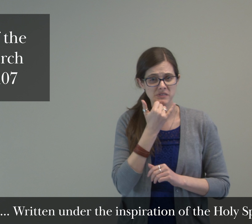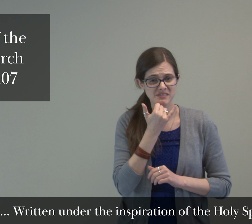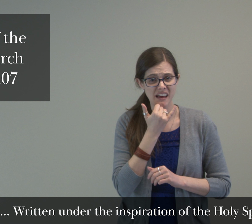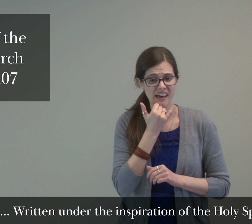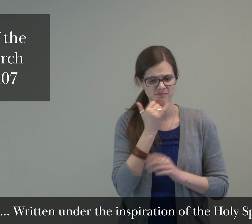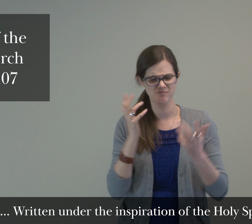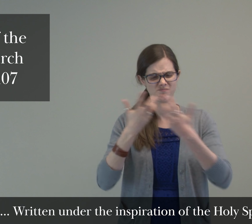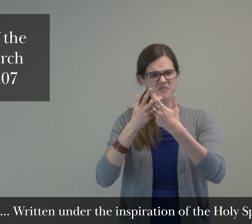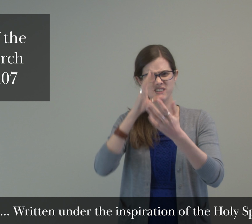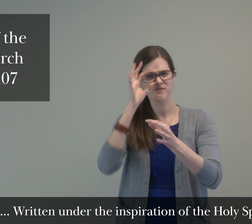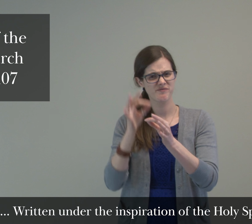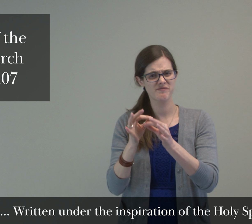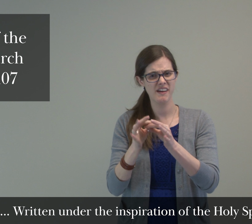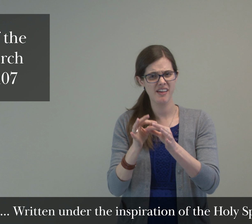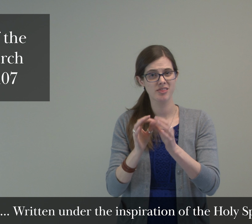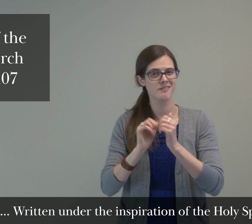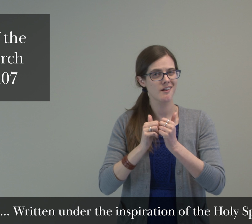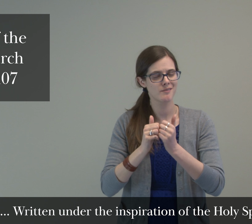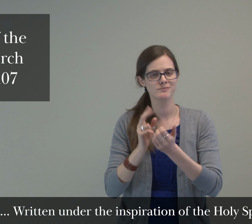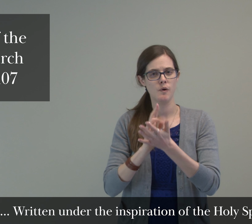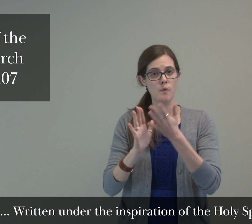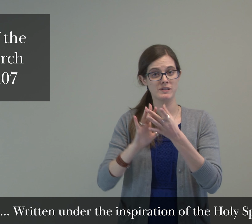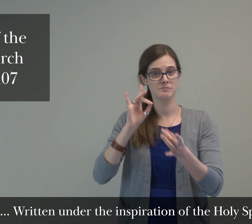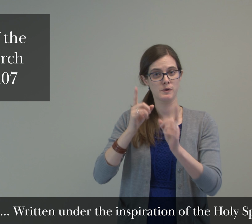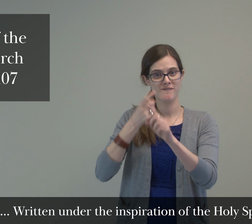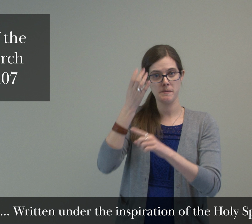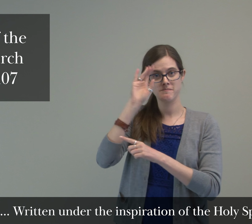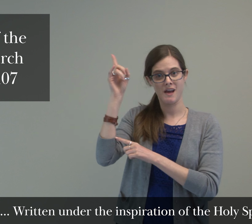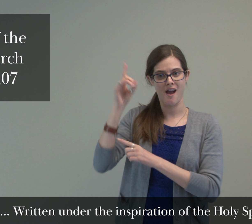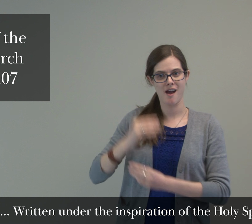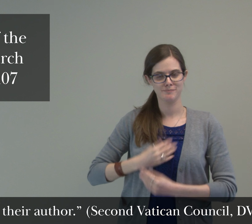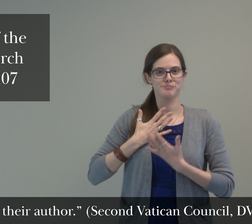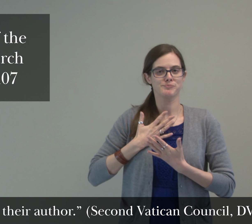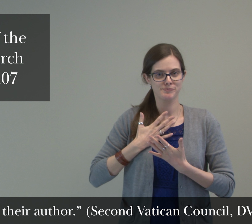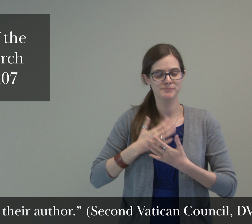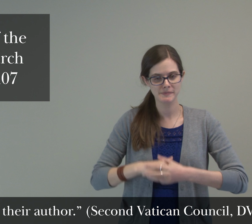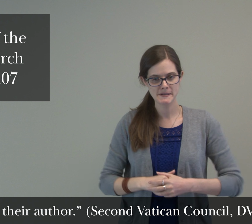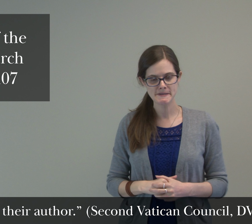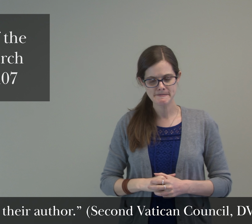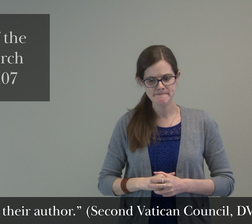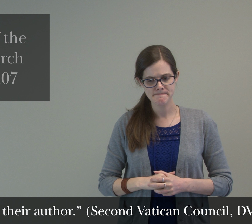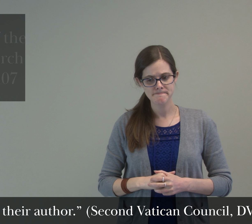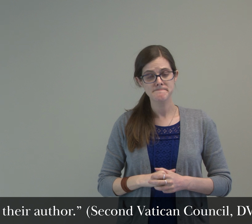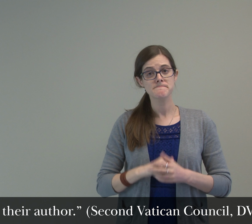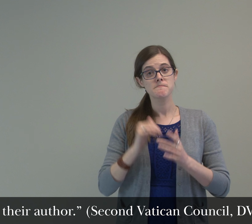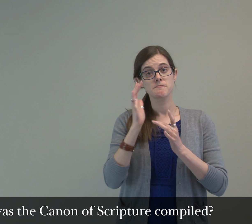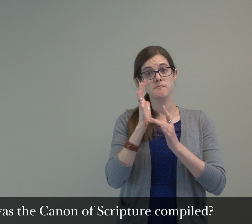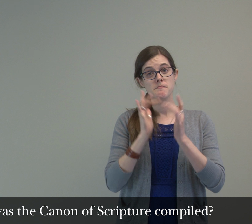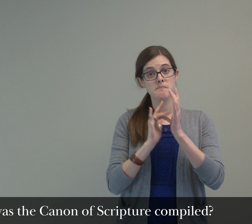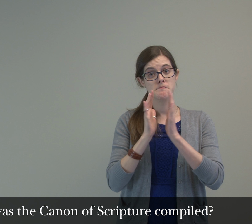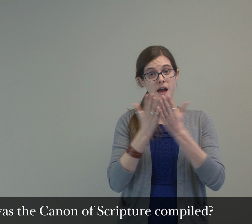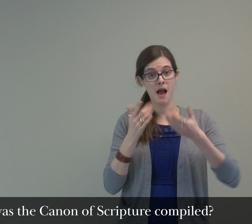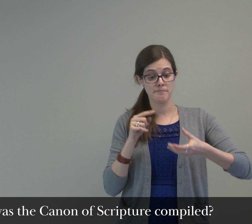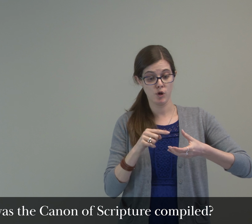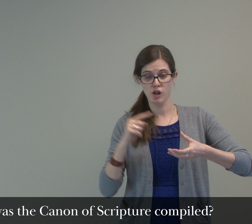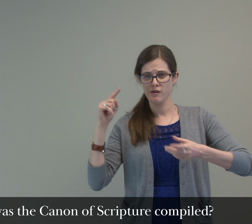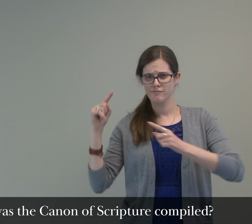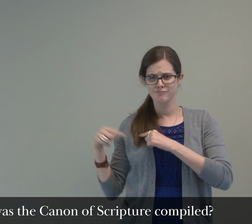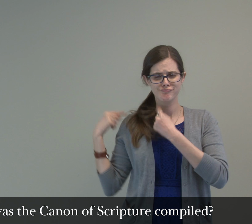Written under the inspiration of the Holy Spirit, they have God as their author. How was the